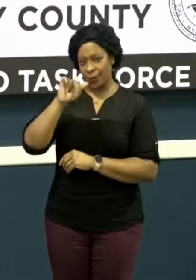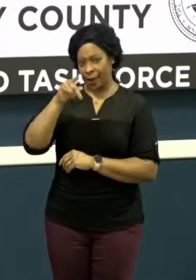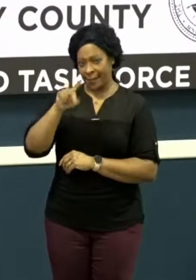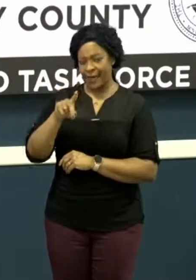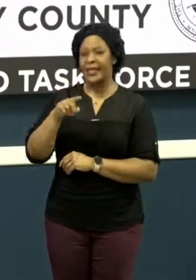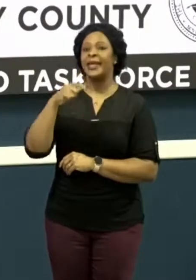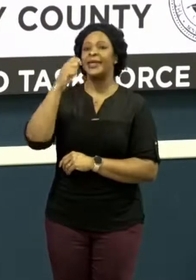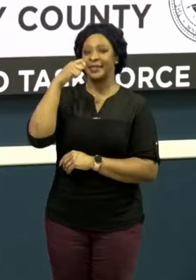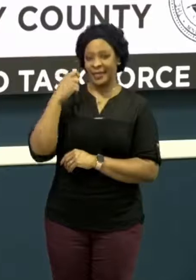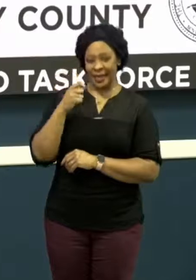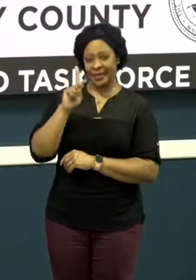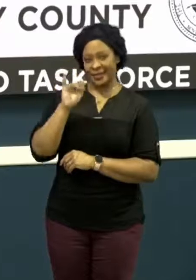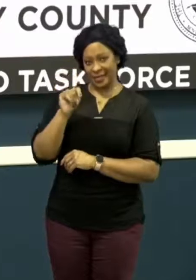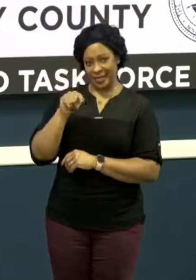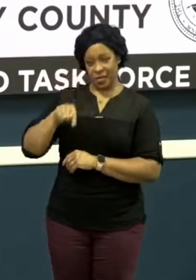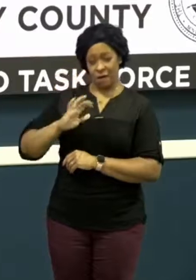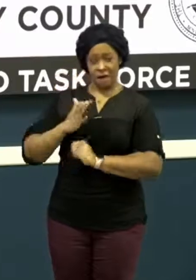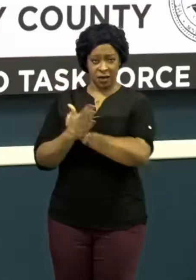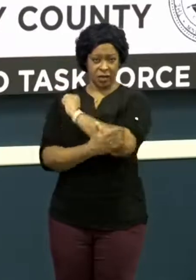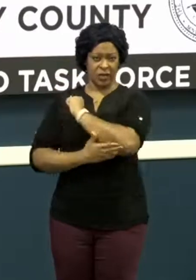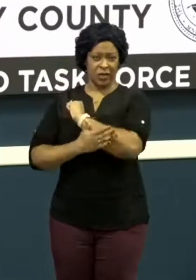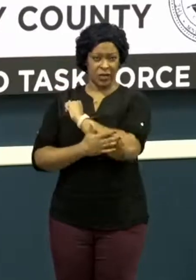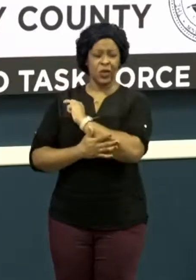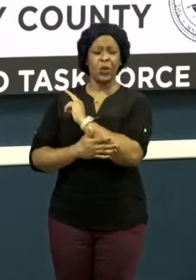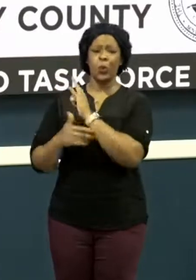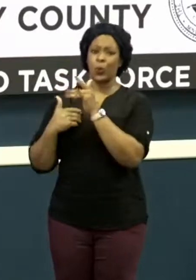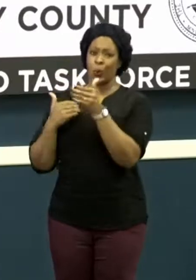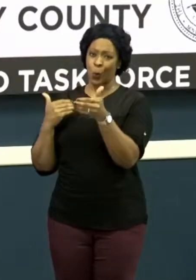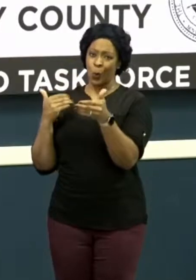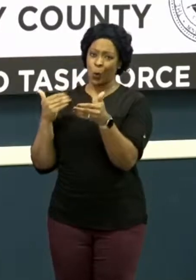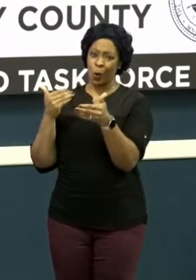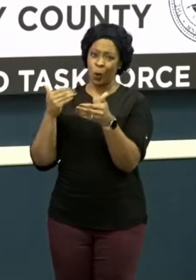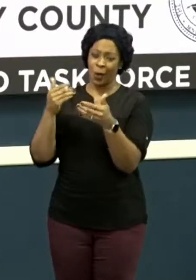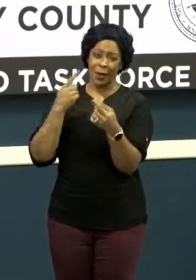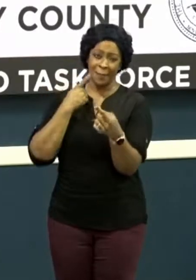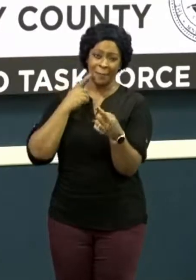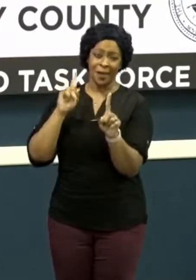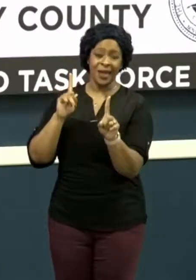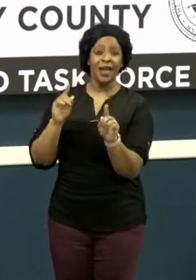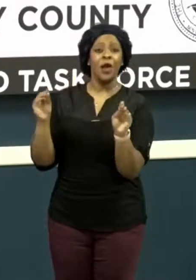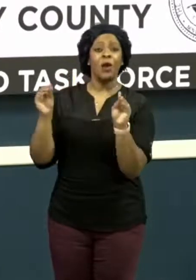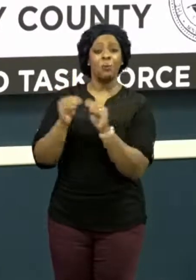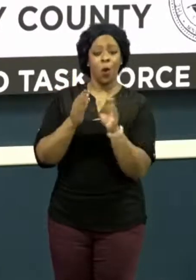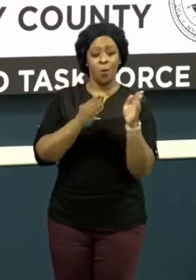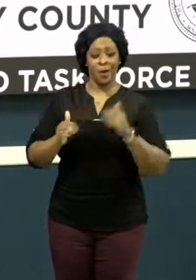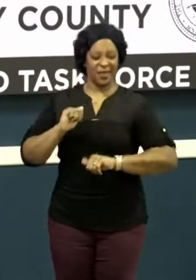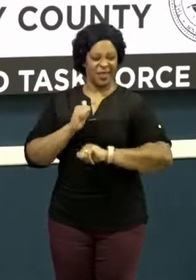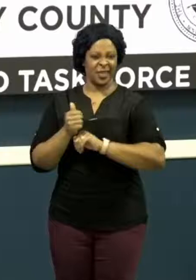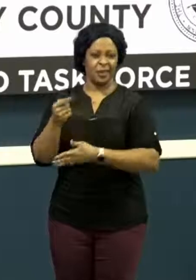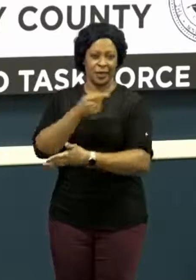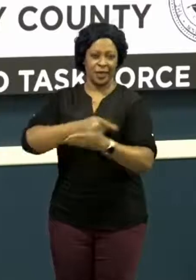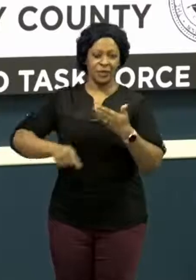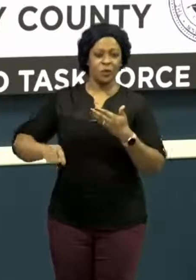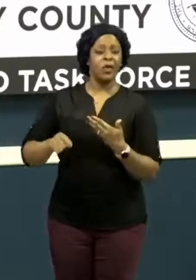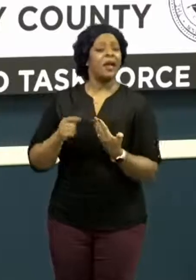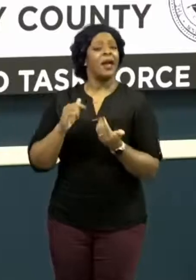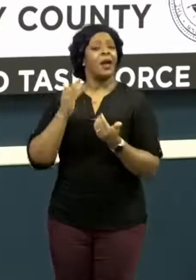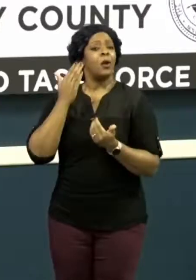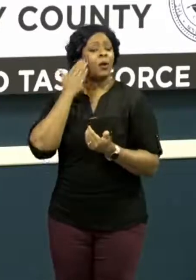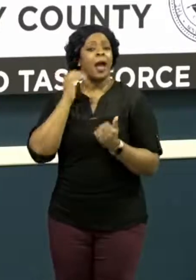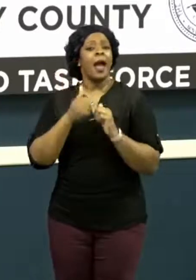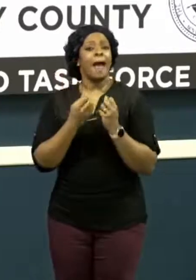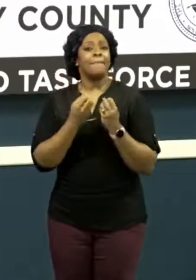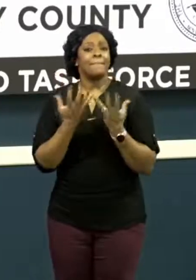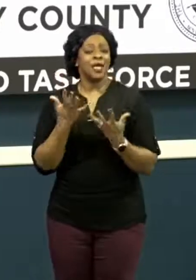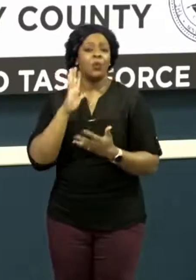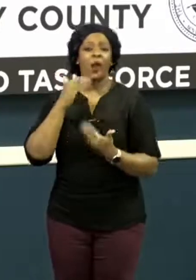county. We are nearing that, and we will have more of a plan next week once we know how many we will